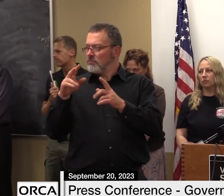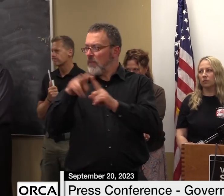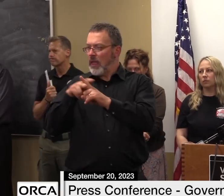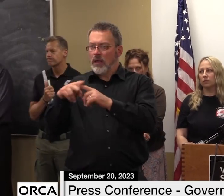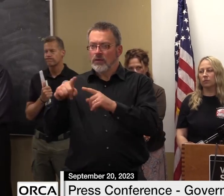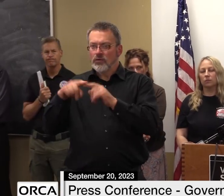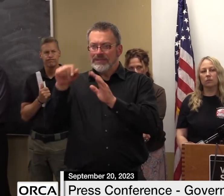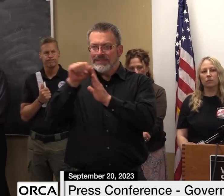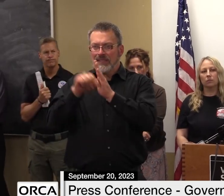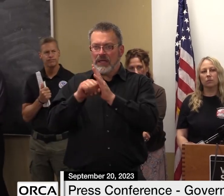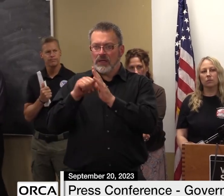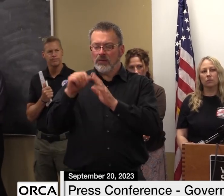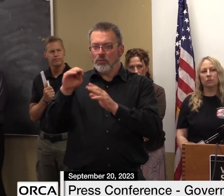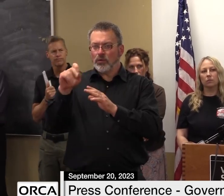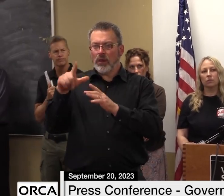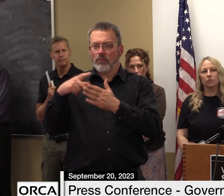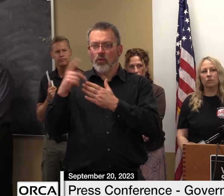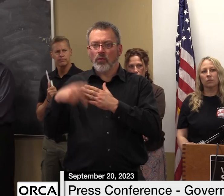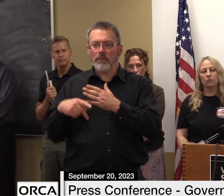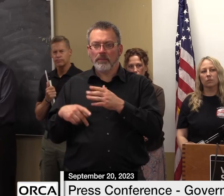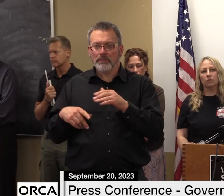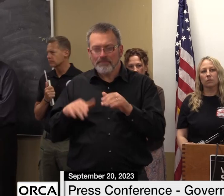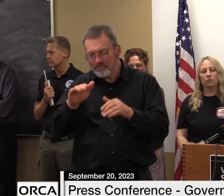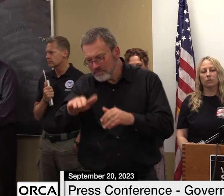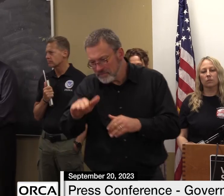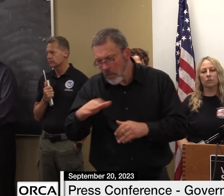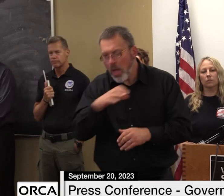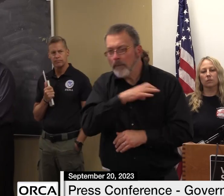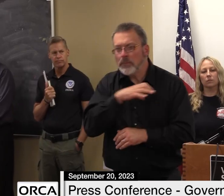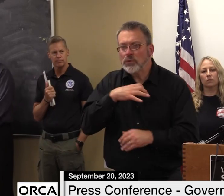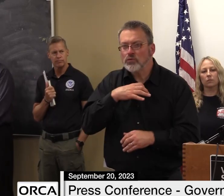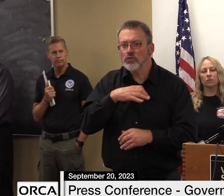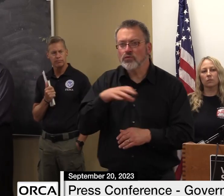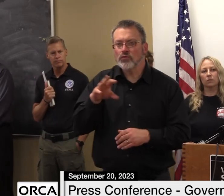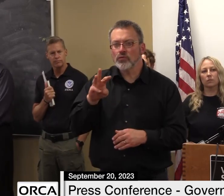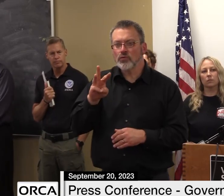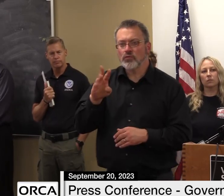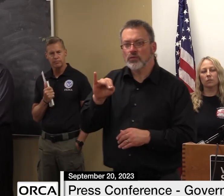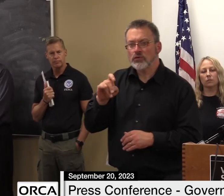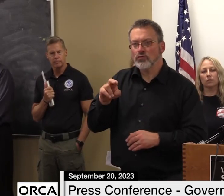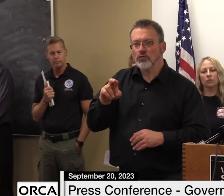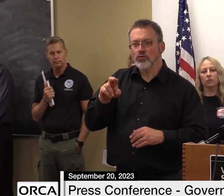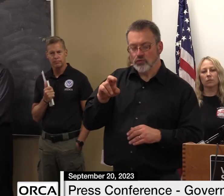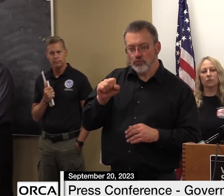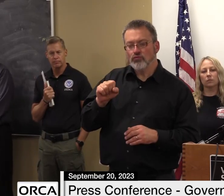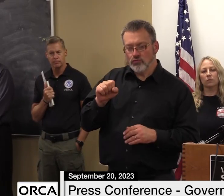I wonder if Commissioner Winters might be on the line, might be able to answer that question.